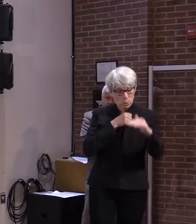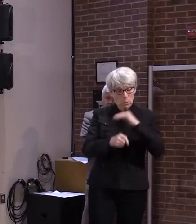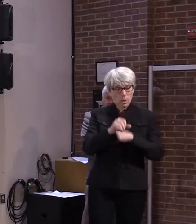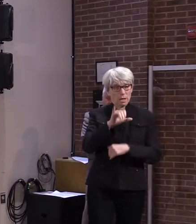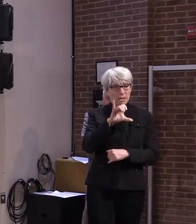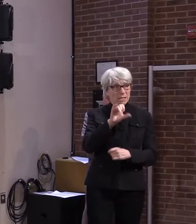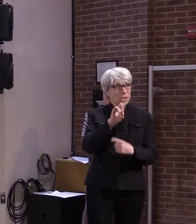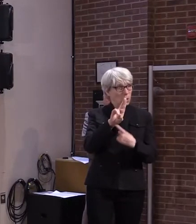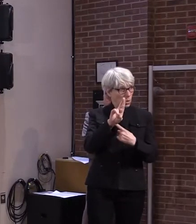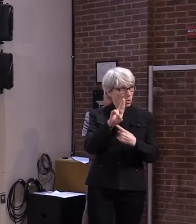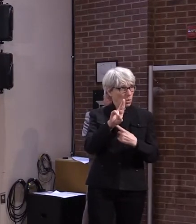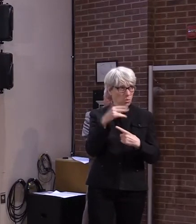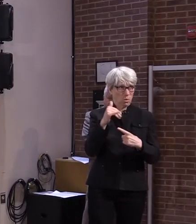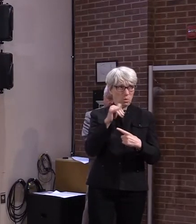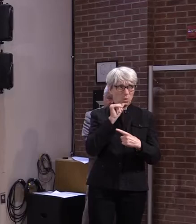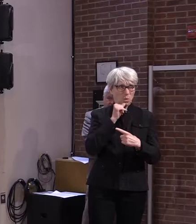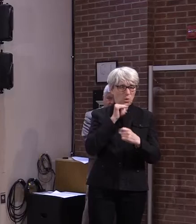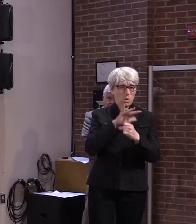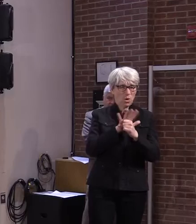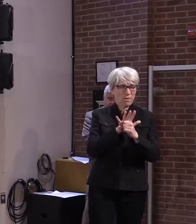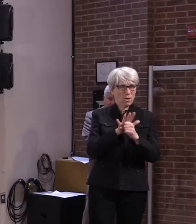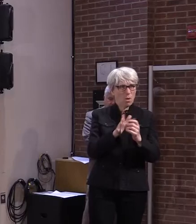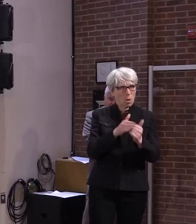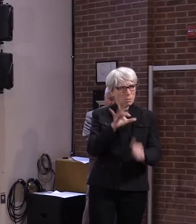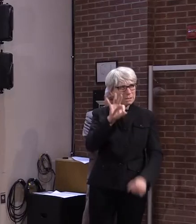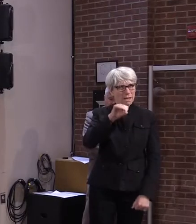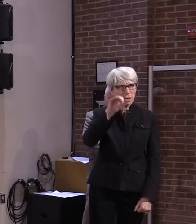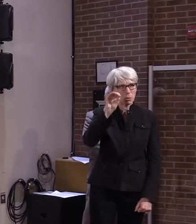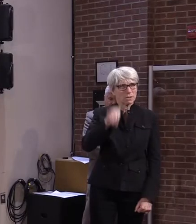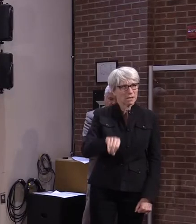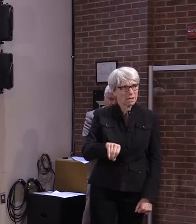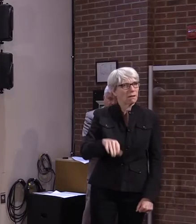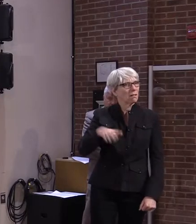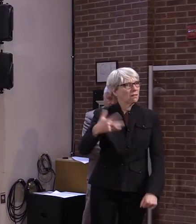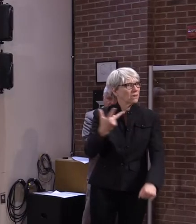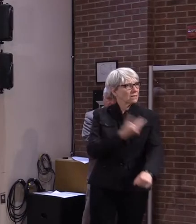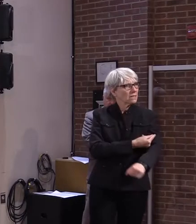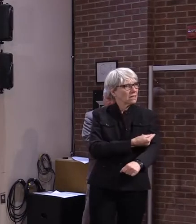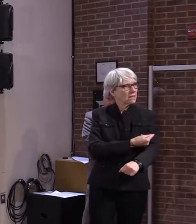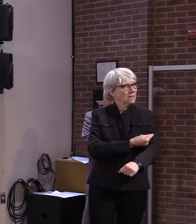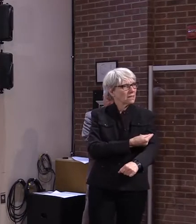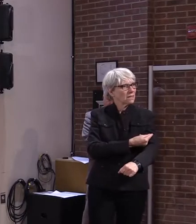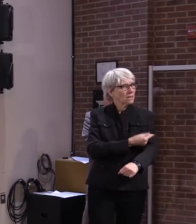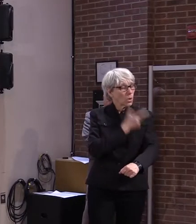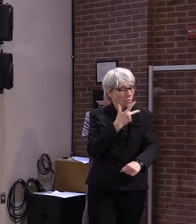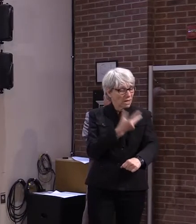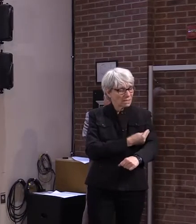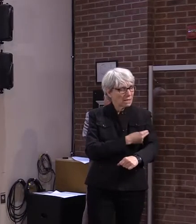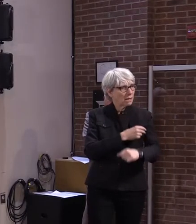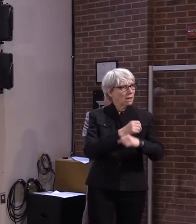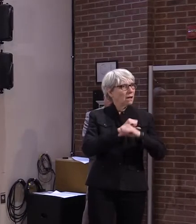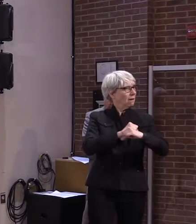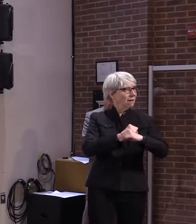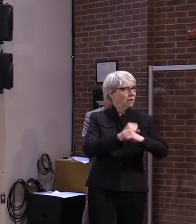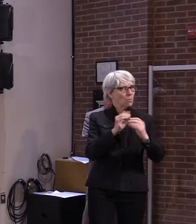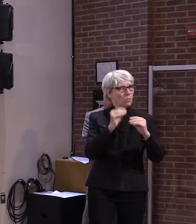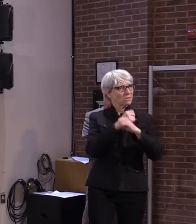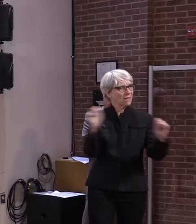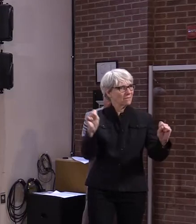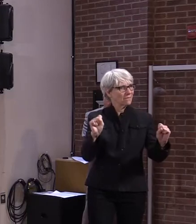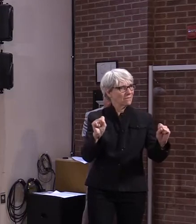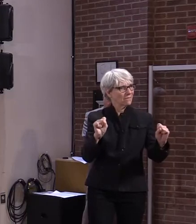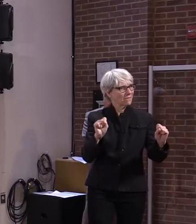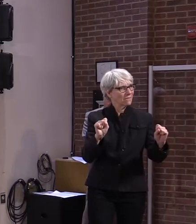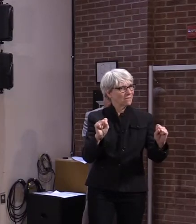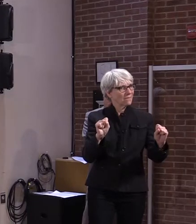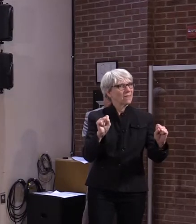unvaccinated. The vaccines are still our best protection against the worst effects of COVID, but the nature of Delta means we need to